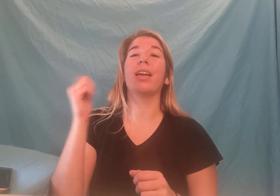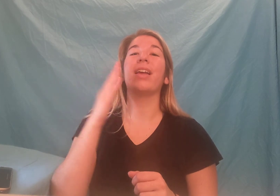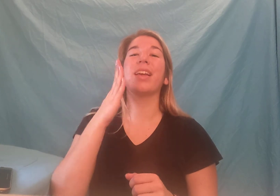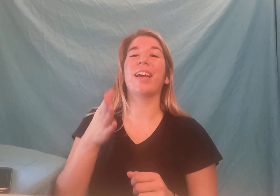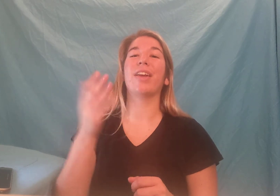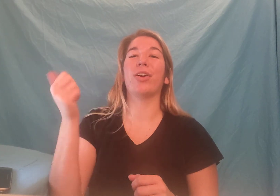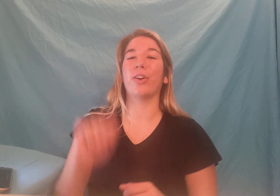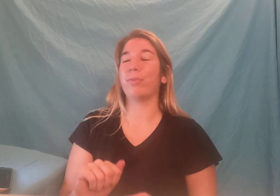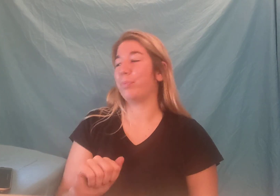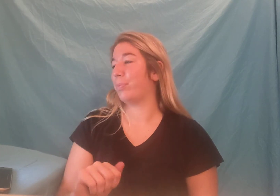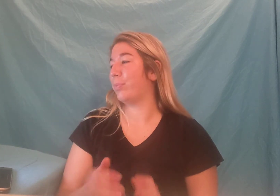occur.